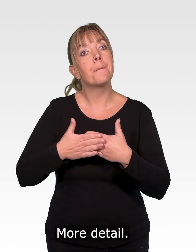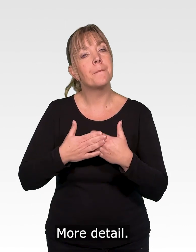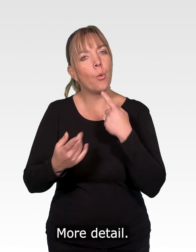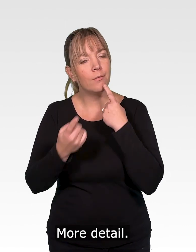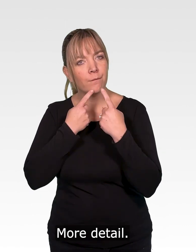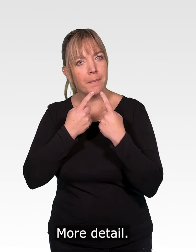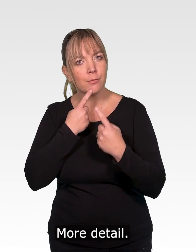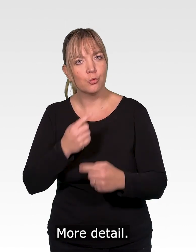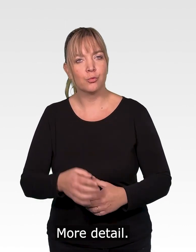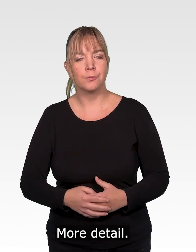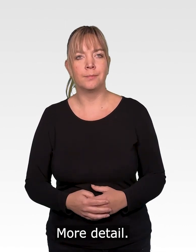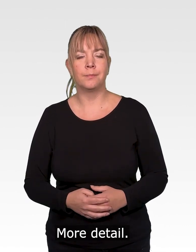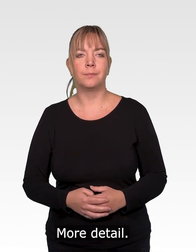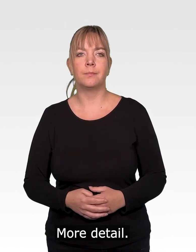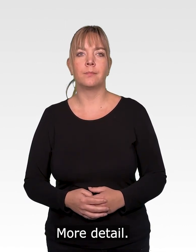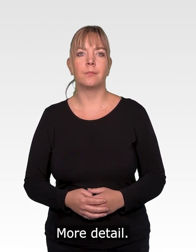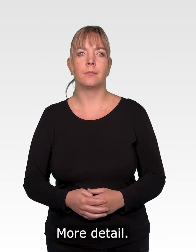More detail.